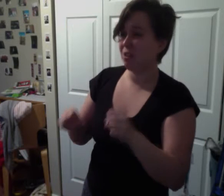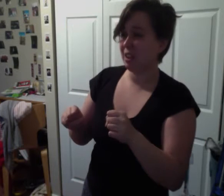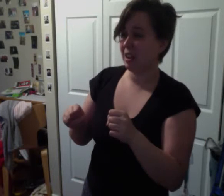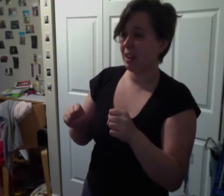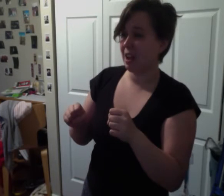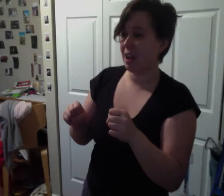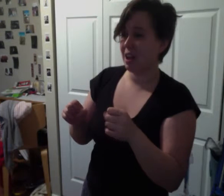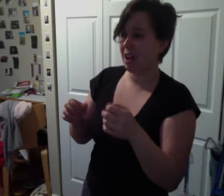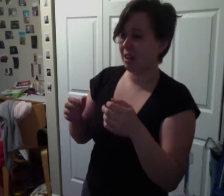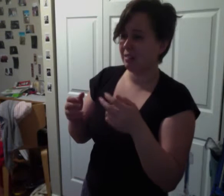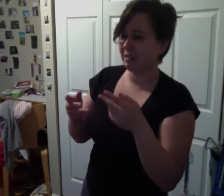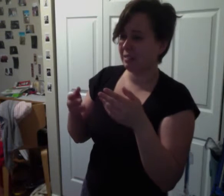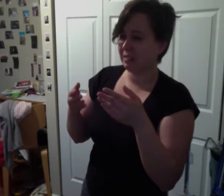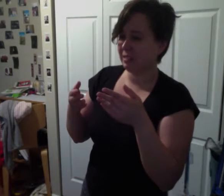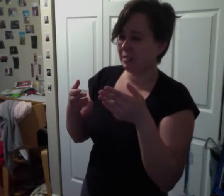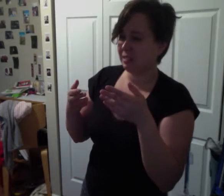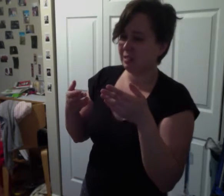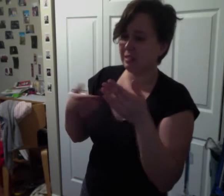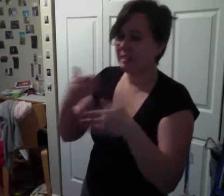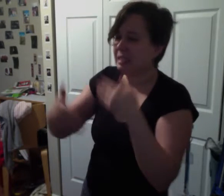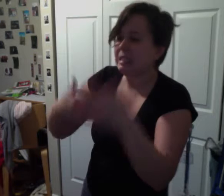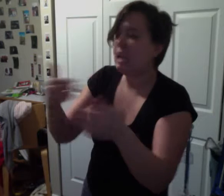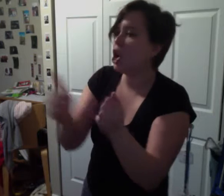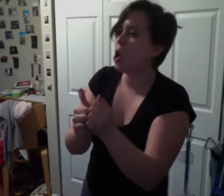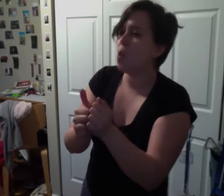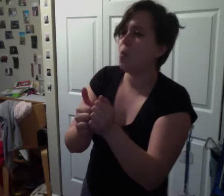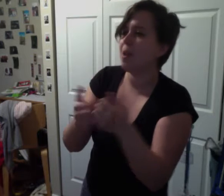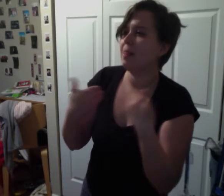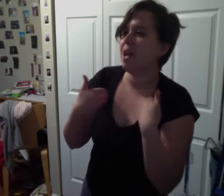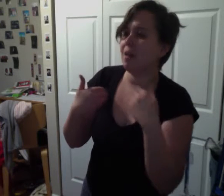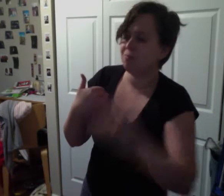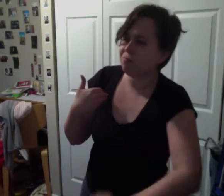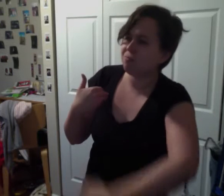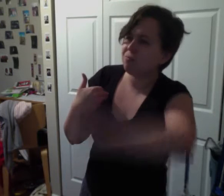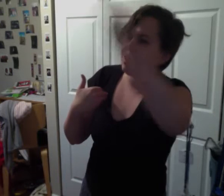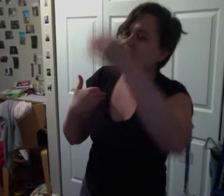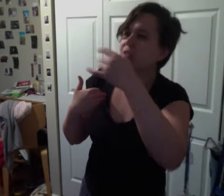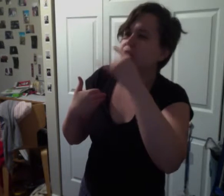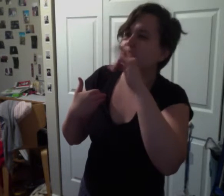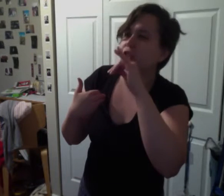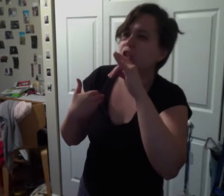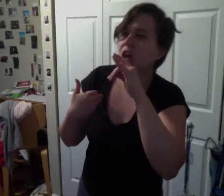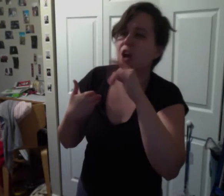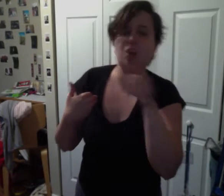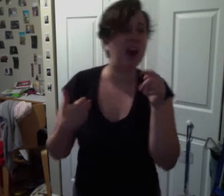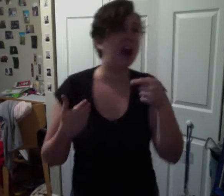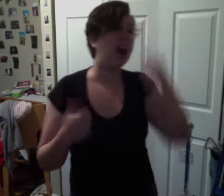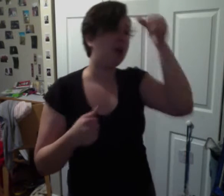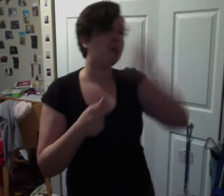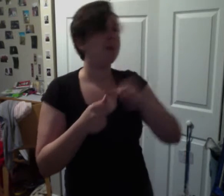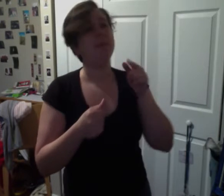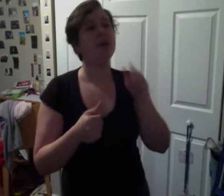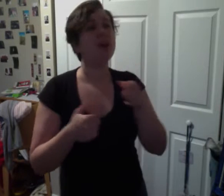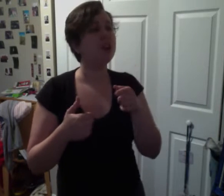colic? It's when you get this stomach ache and all you do is scream for like 4 hours. Even louder than Amy does? You were